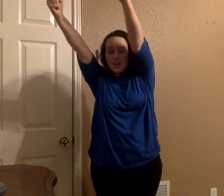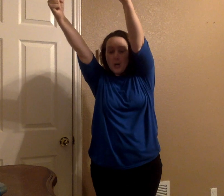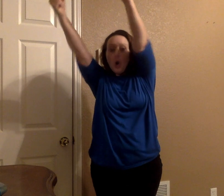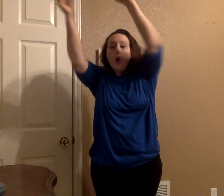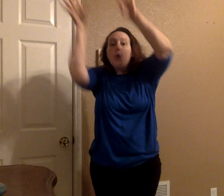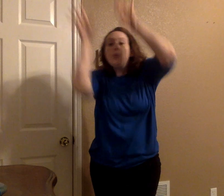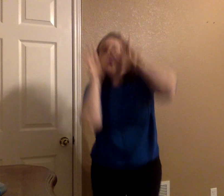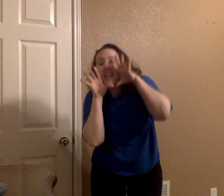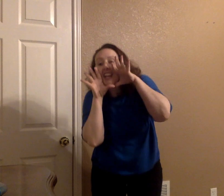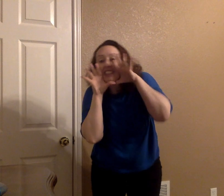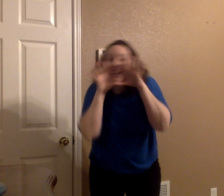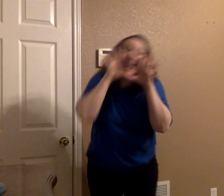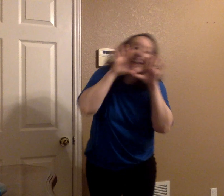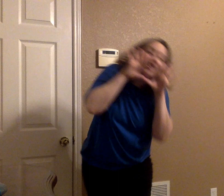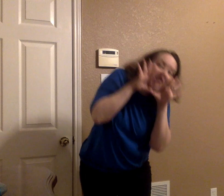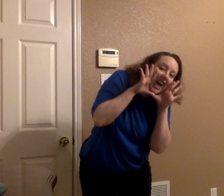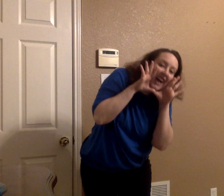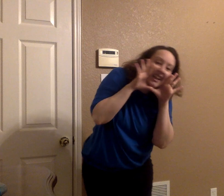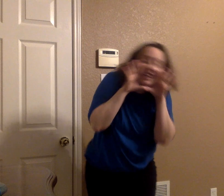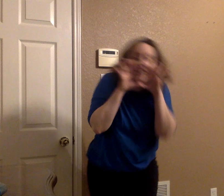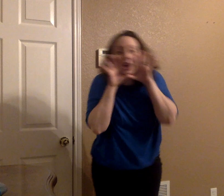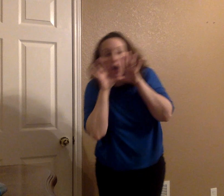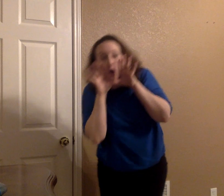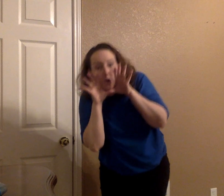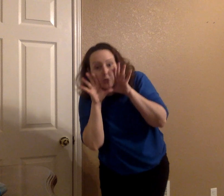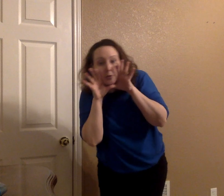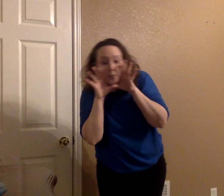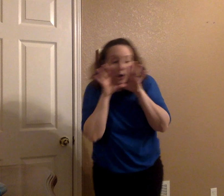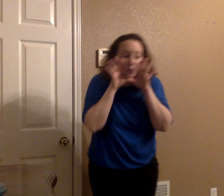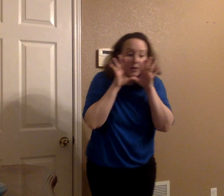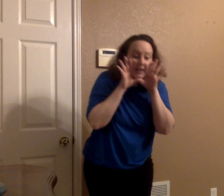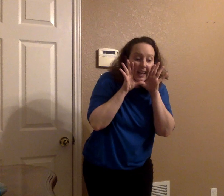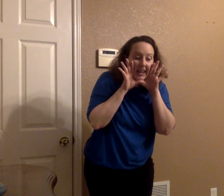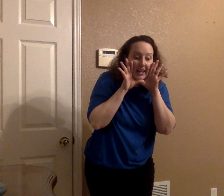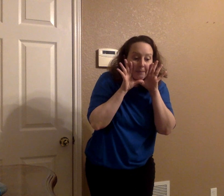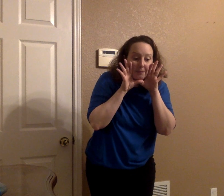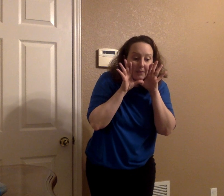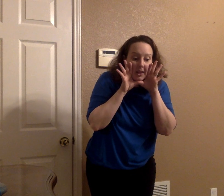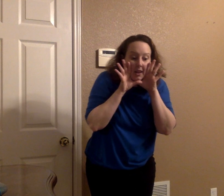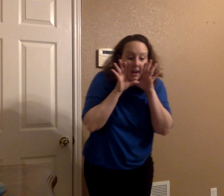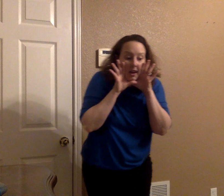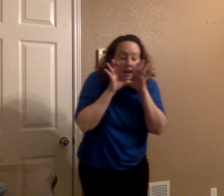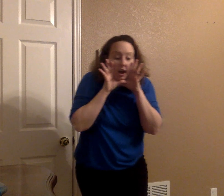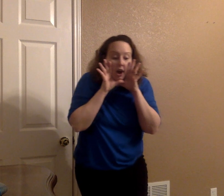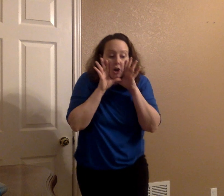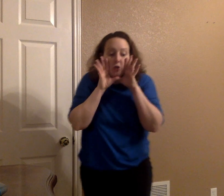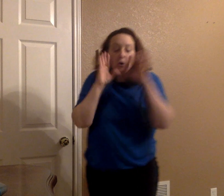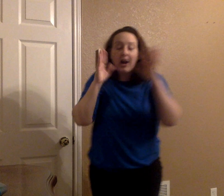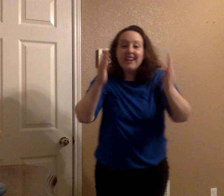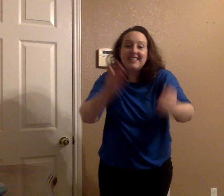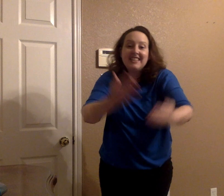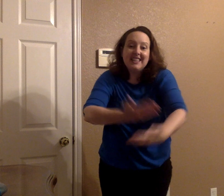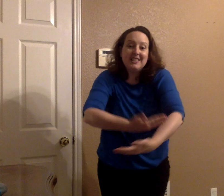With angelic hosts proclaim, Christ is